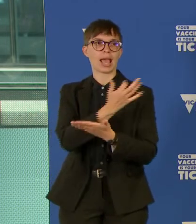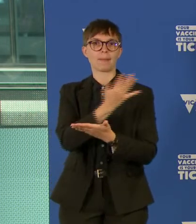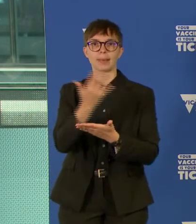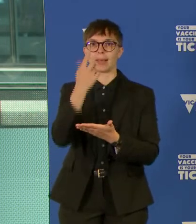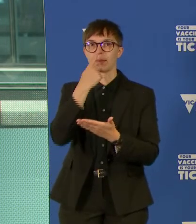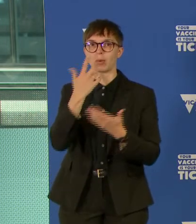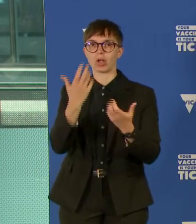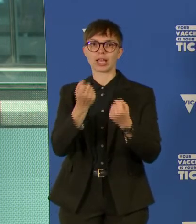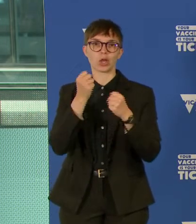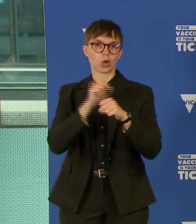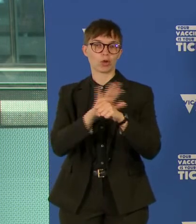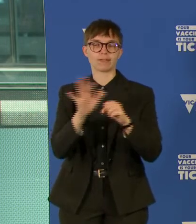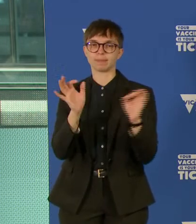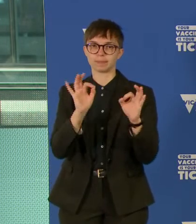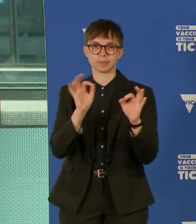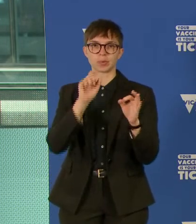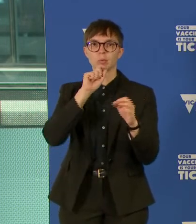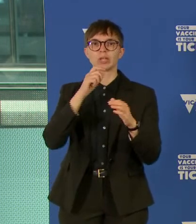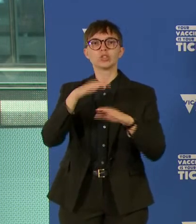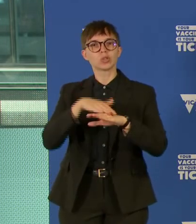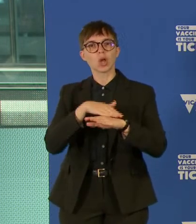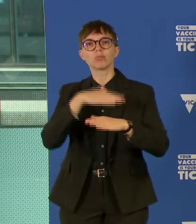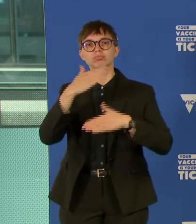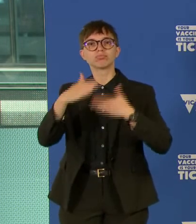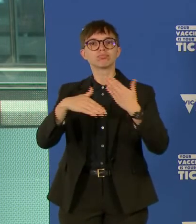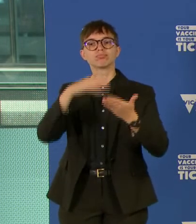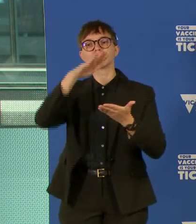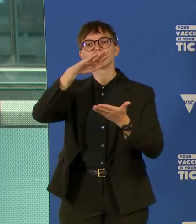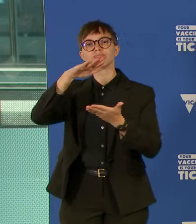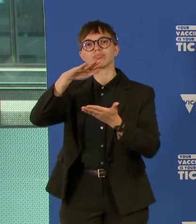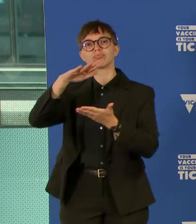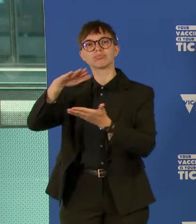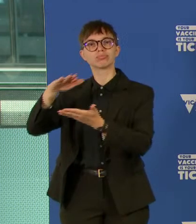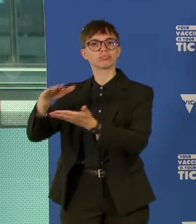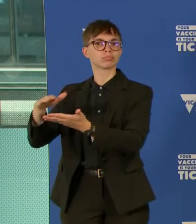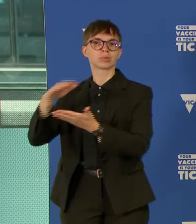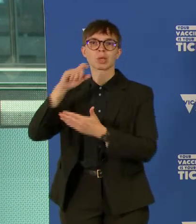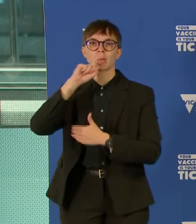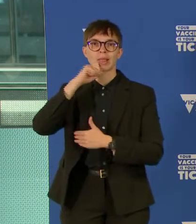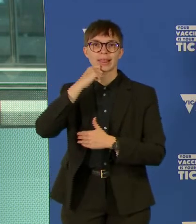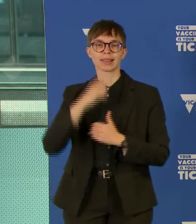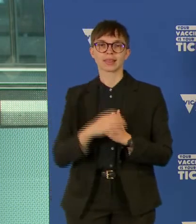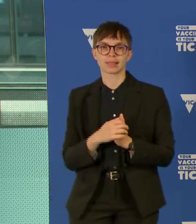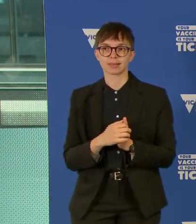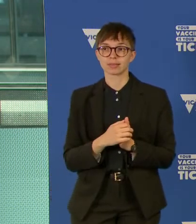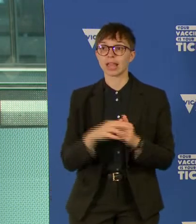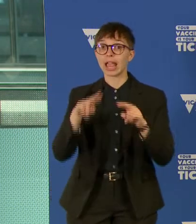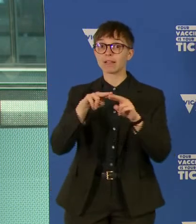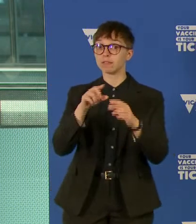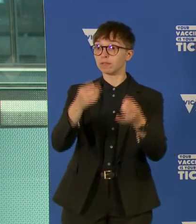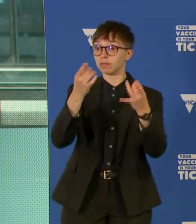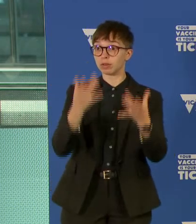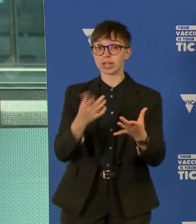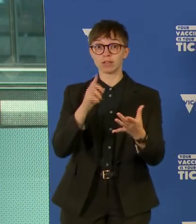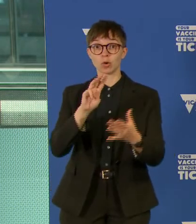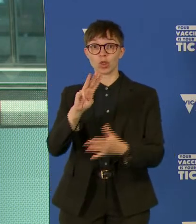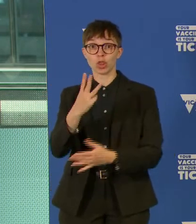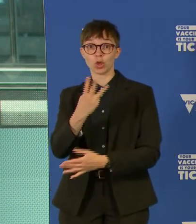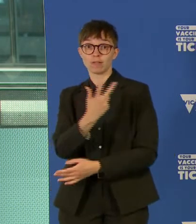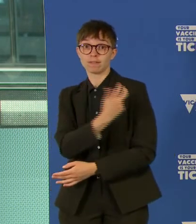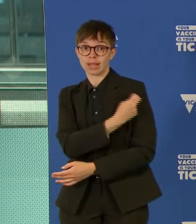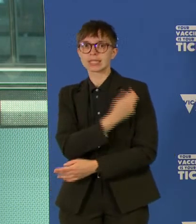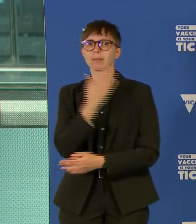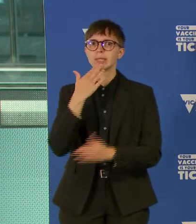haven't had your third dose or your fourth dose, if you're due and eligible, you really should get it now as well as your flu dose. There's not a lot